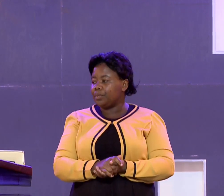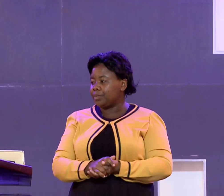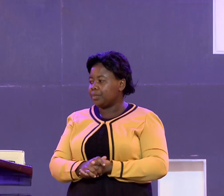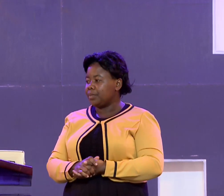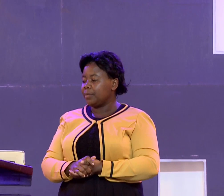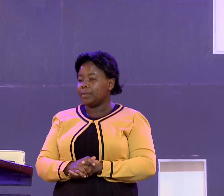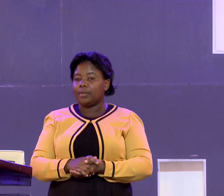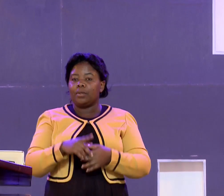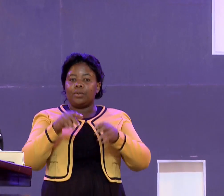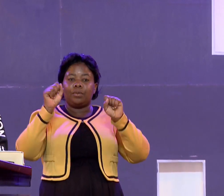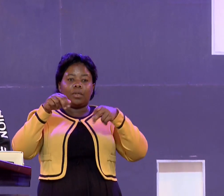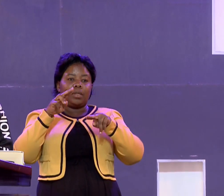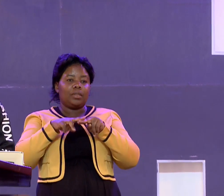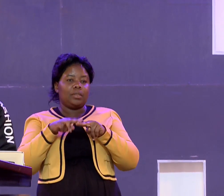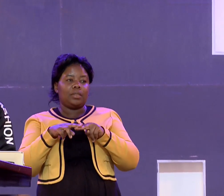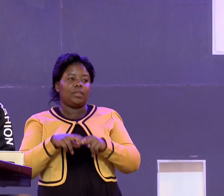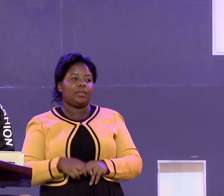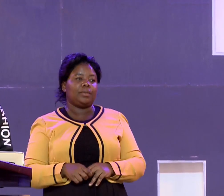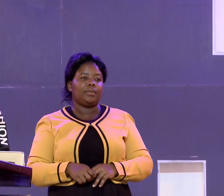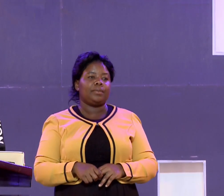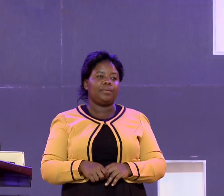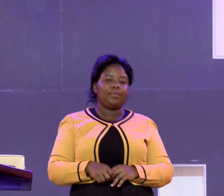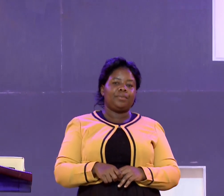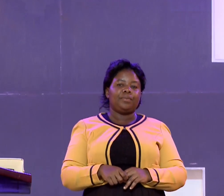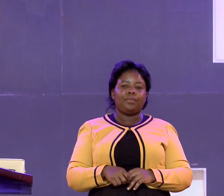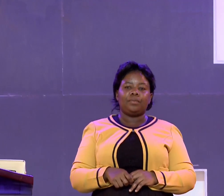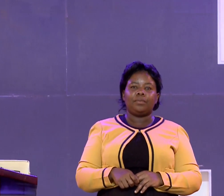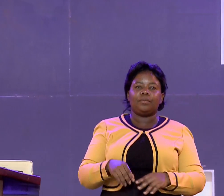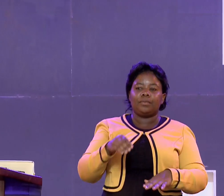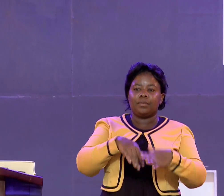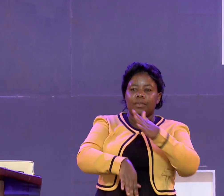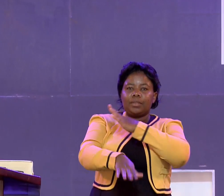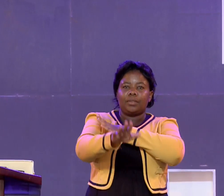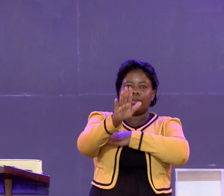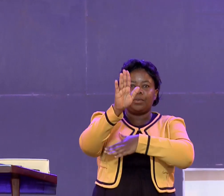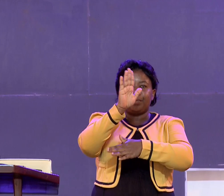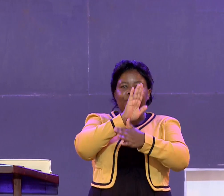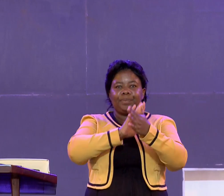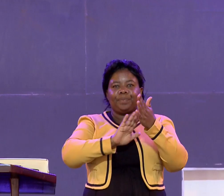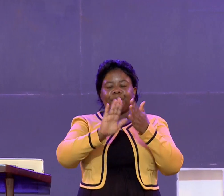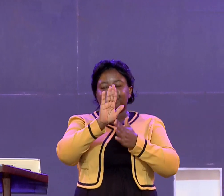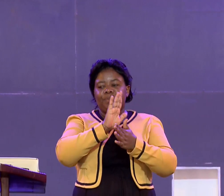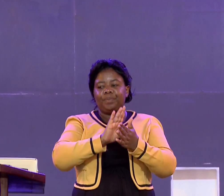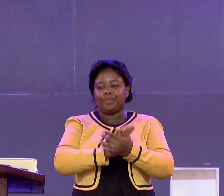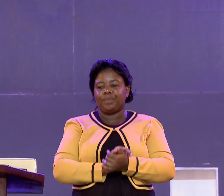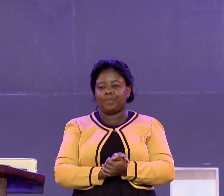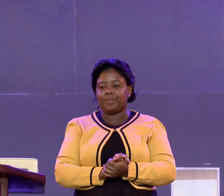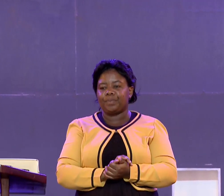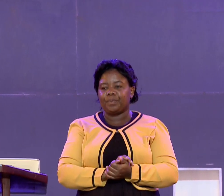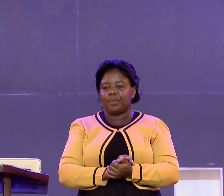Hallelujah. Amen. You may be seated. In the presence of the Most High. Amen.